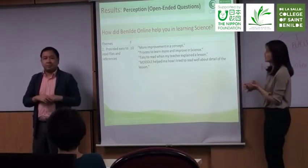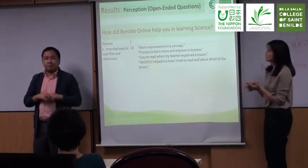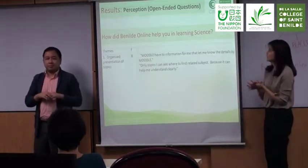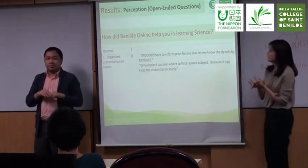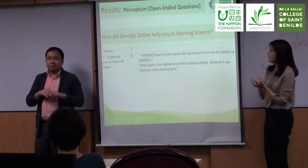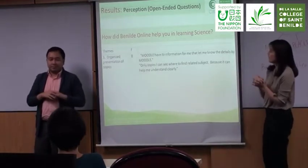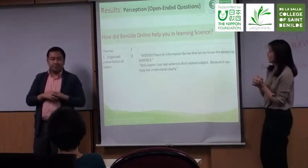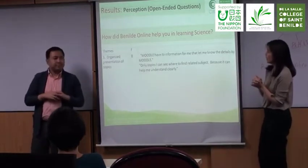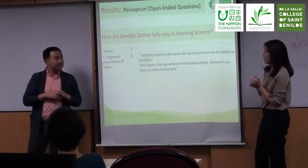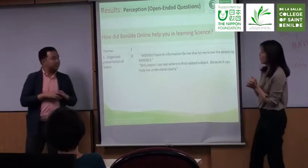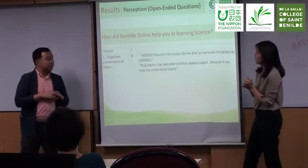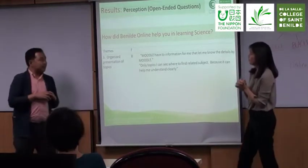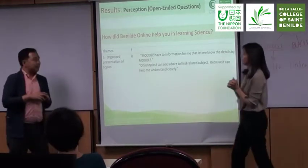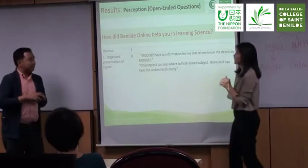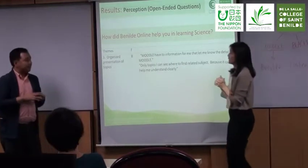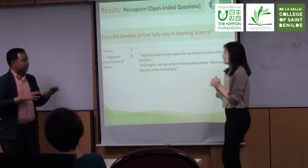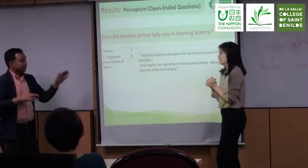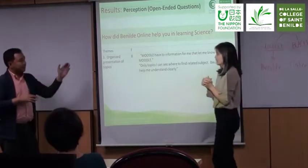Next,